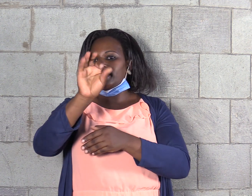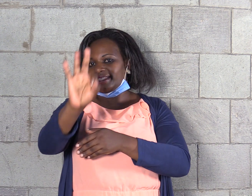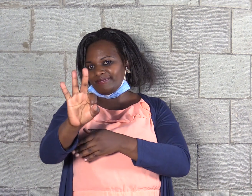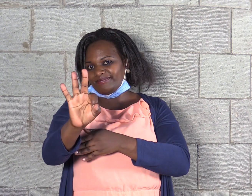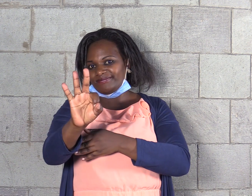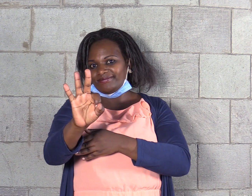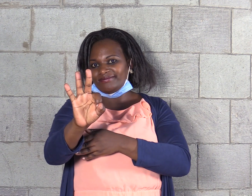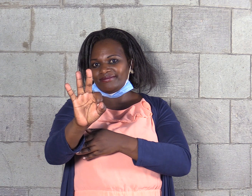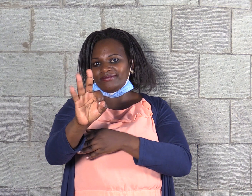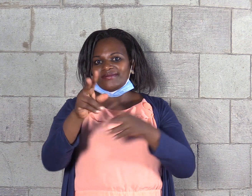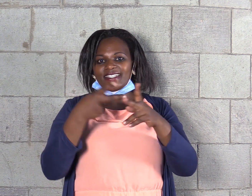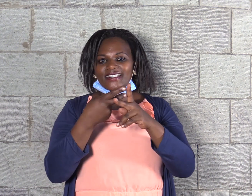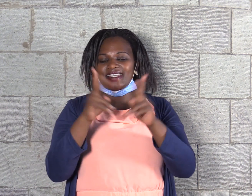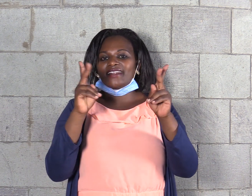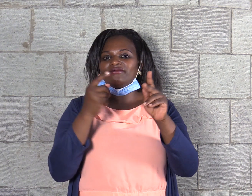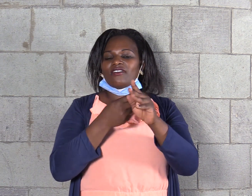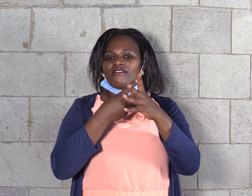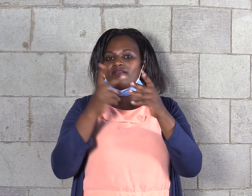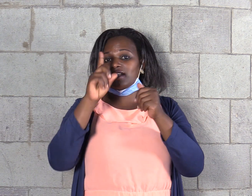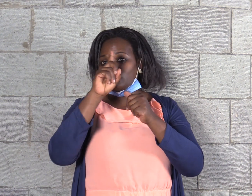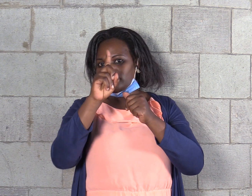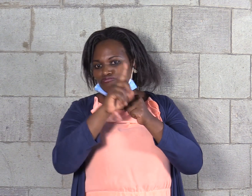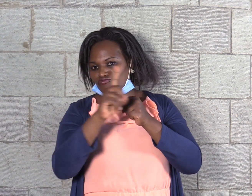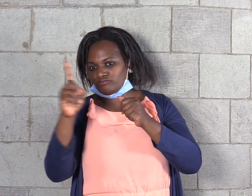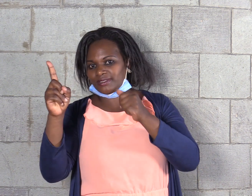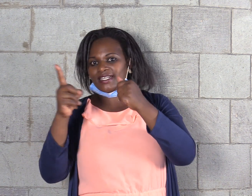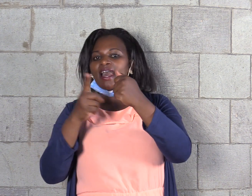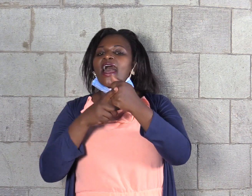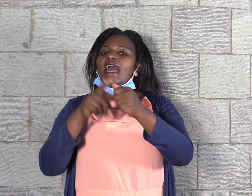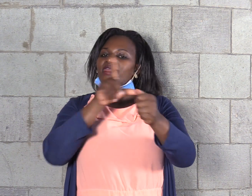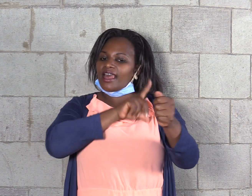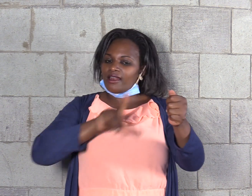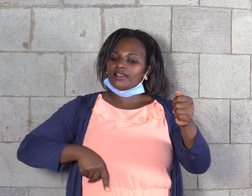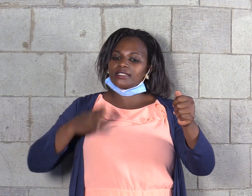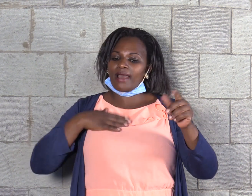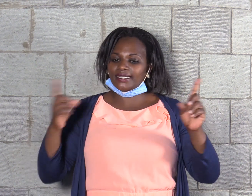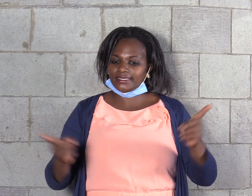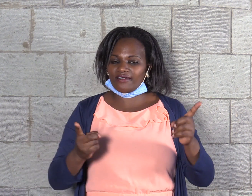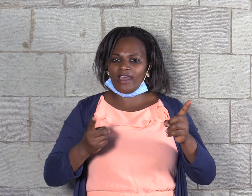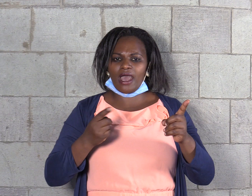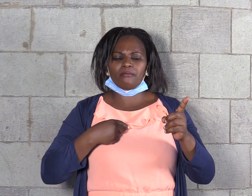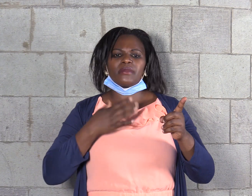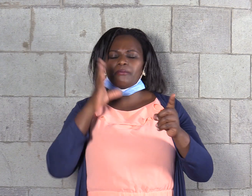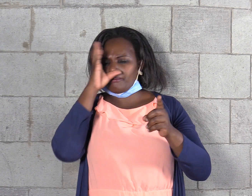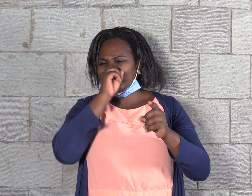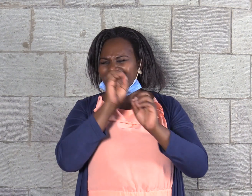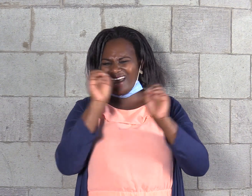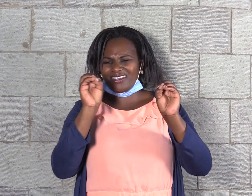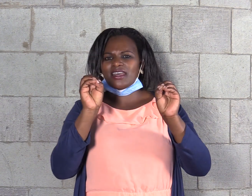I'll start from verse 1 to 6. It says, "The Lord is my shepherd, I shall not be in want. He makes me lie down